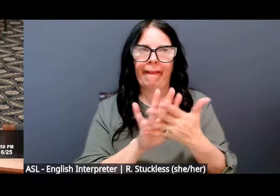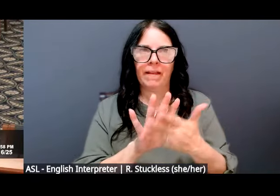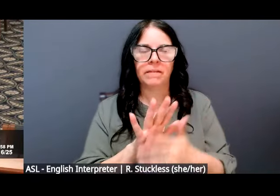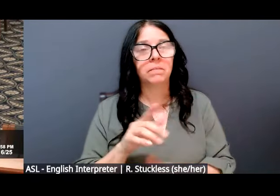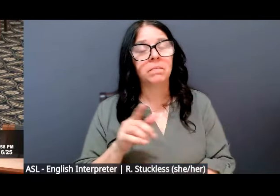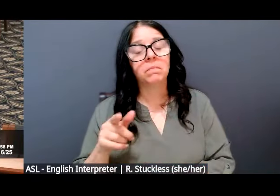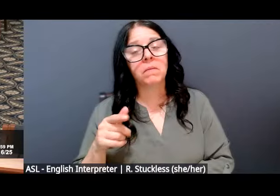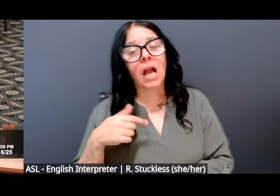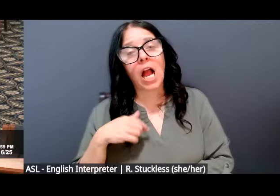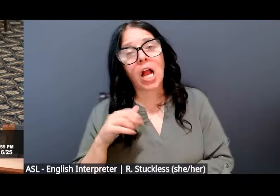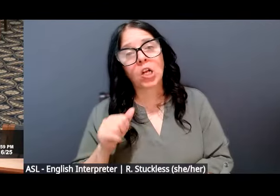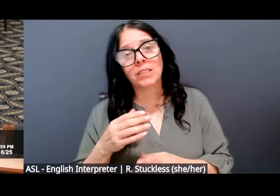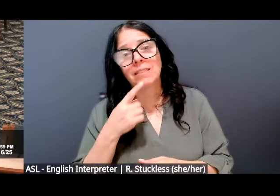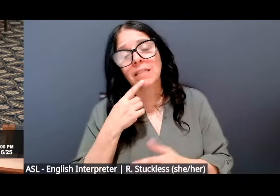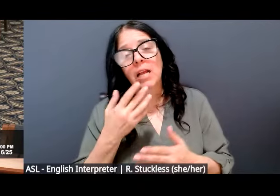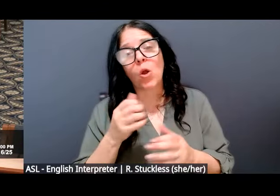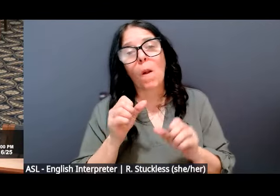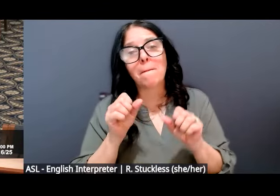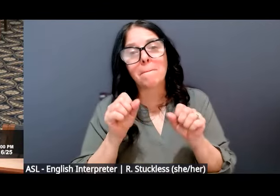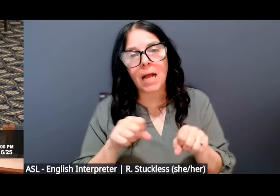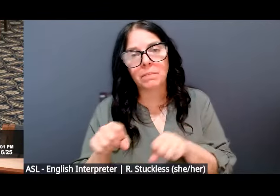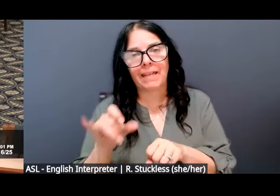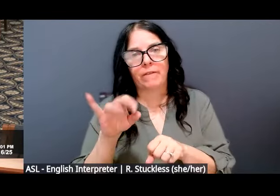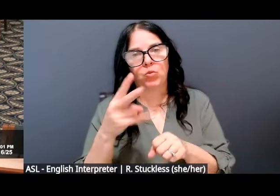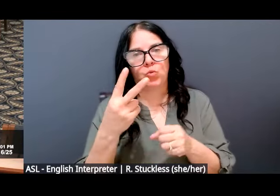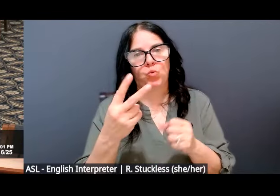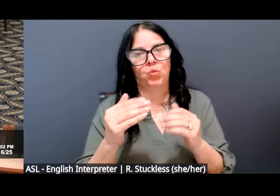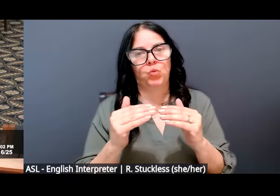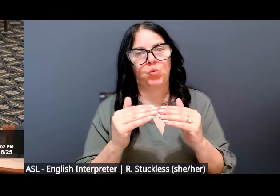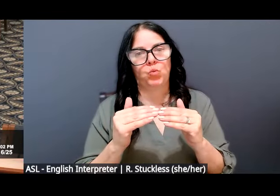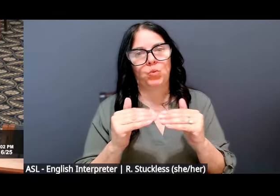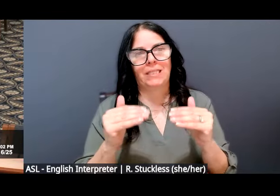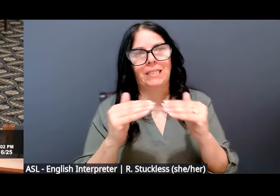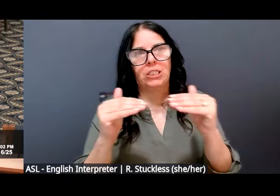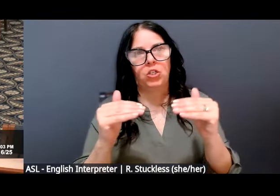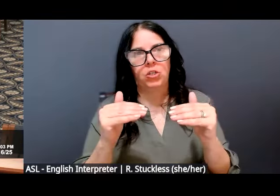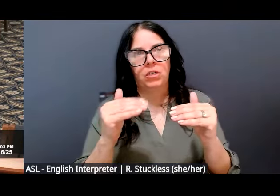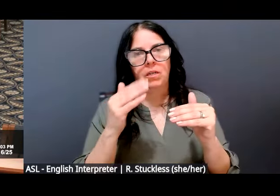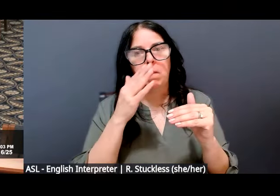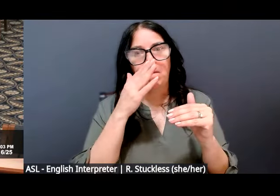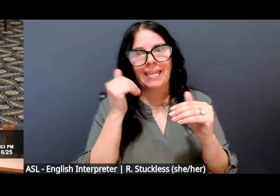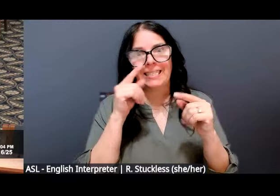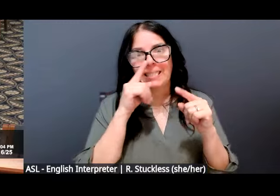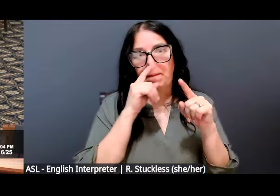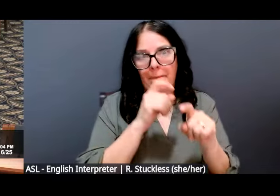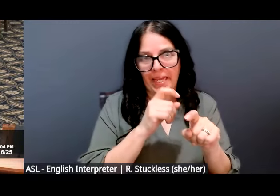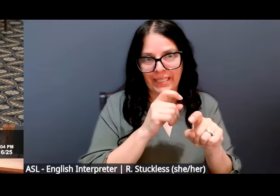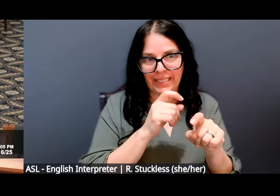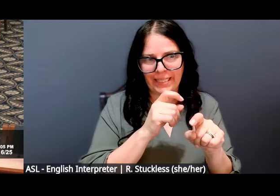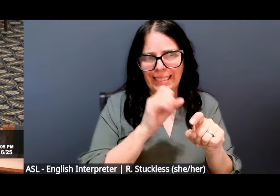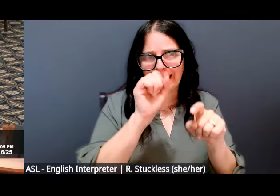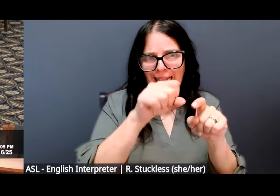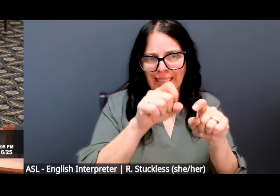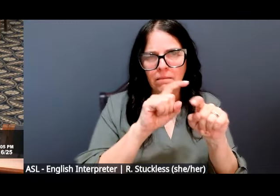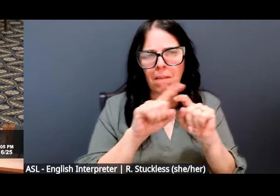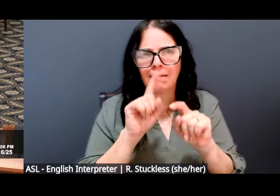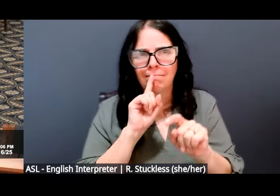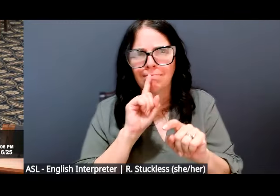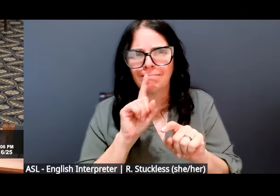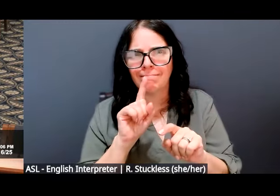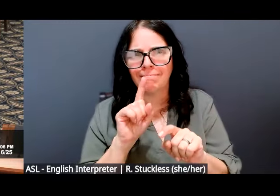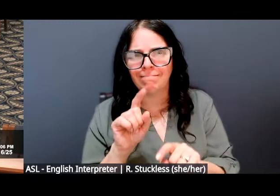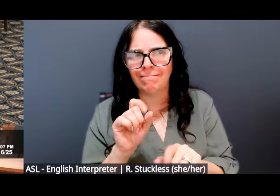system. Because the issue here is, it's sort of the complexity of the issue is equal to the importance of the issue and how permanently it's